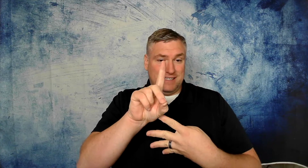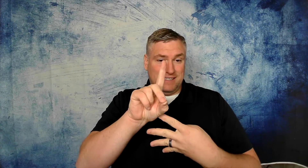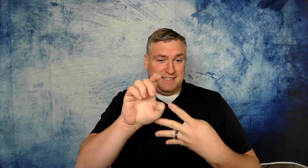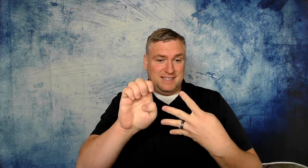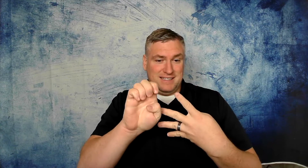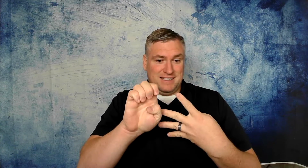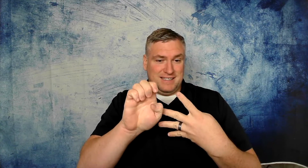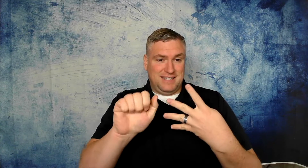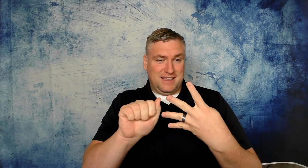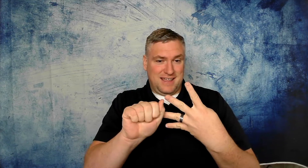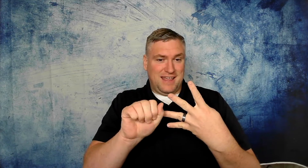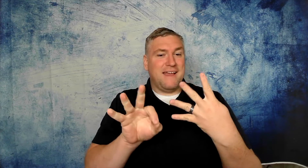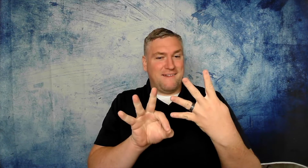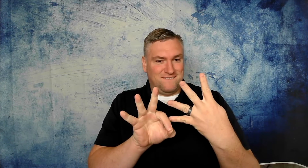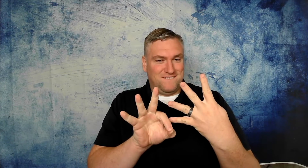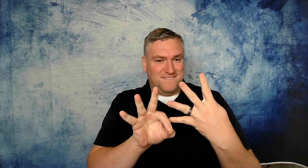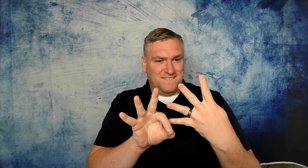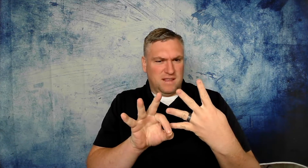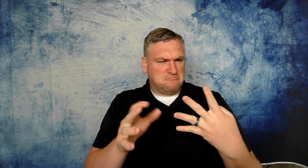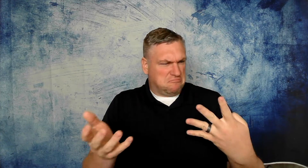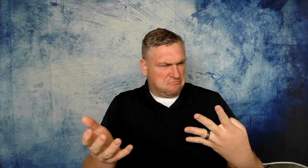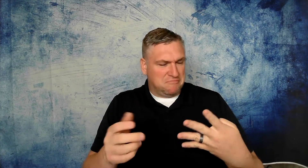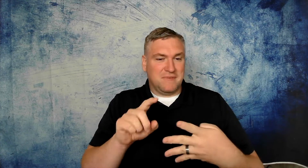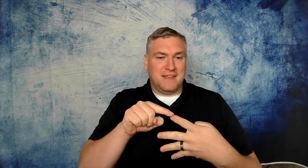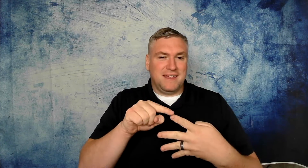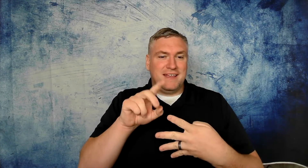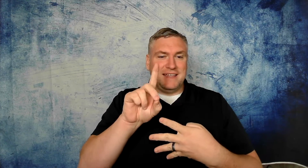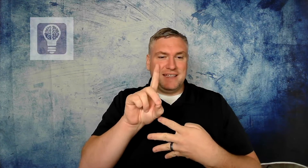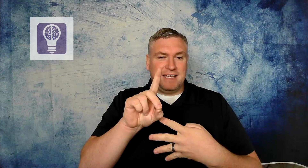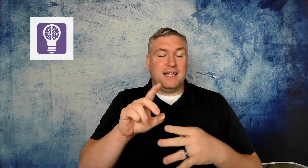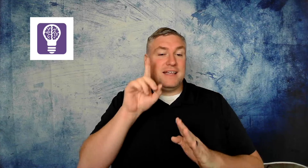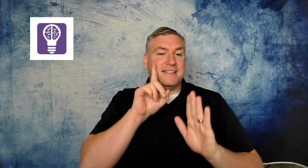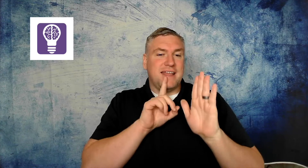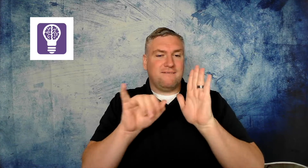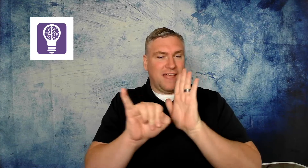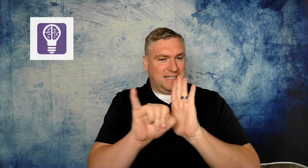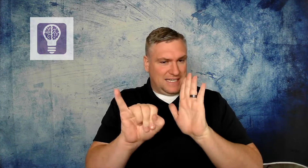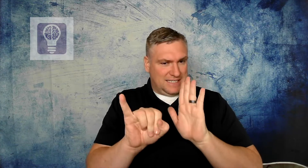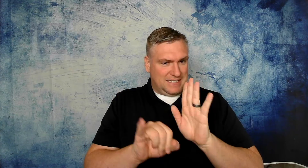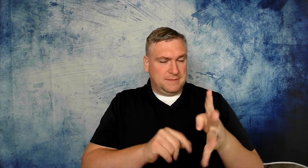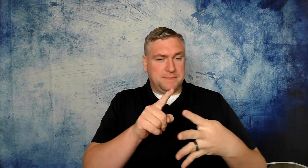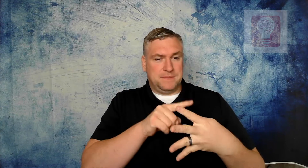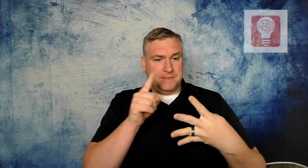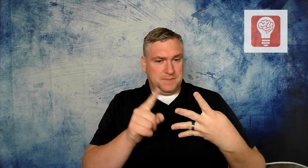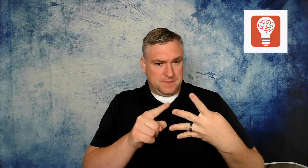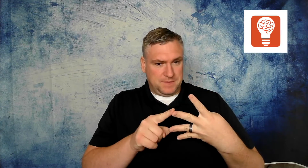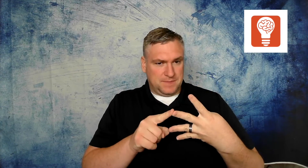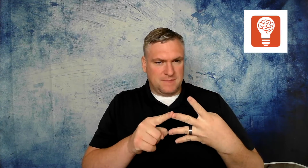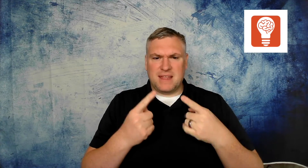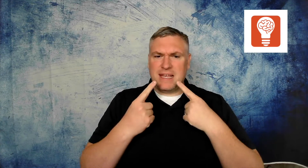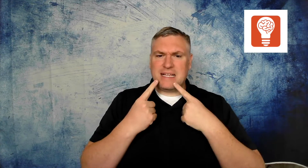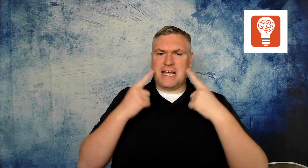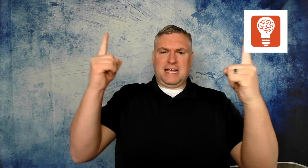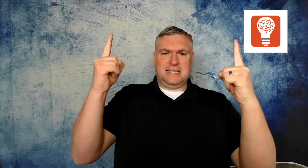And they spell DEAF, deaf. D is deaf identity. E